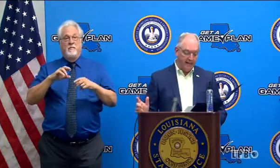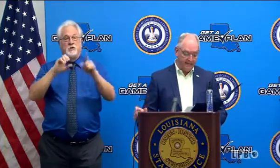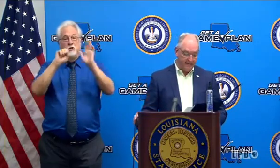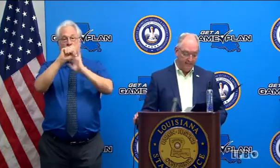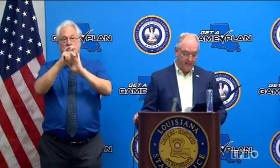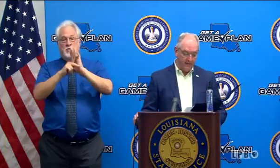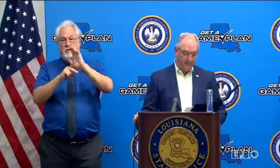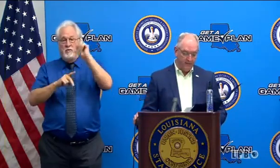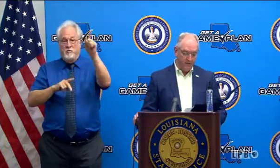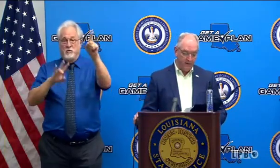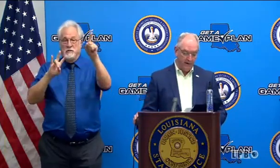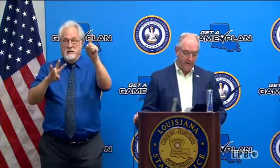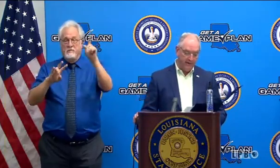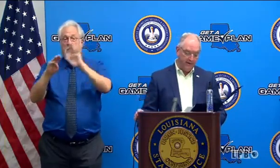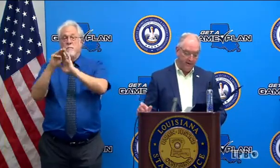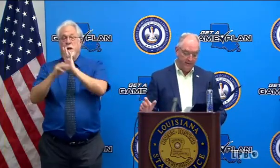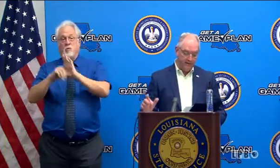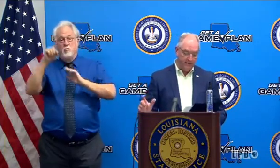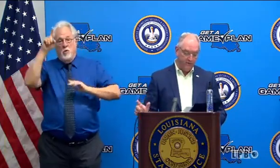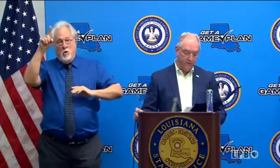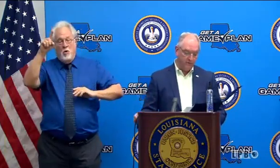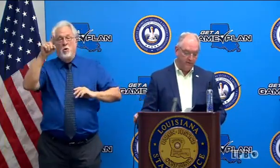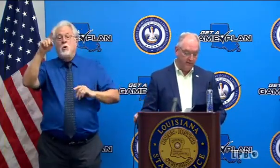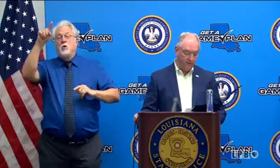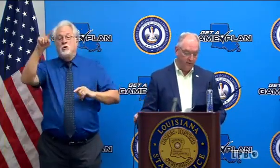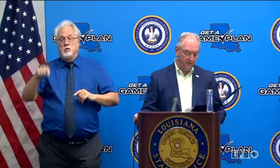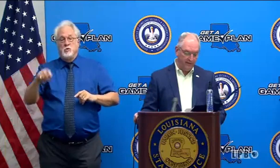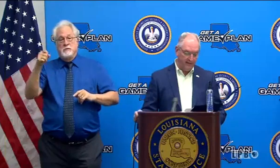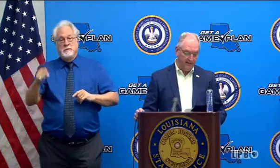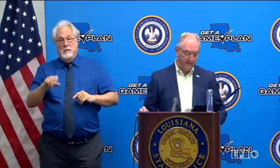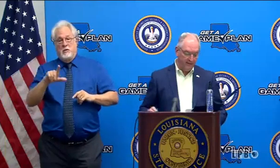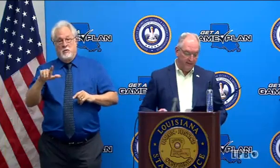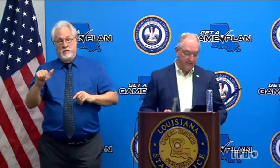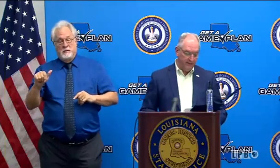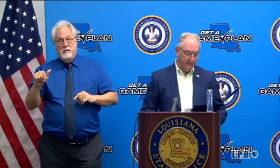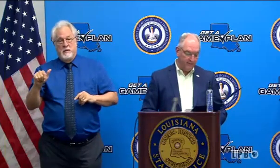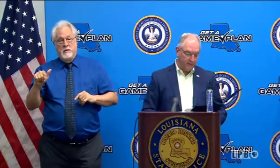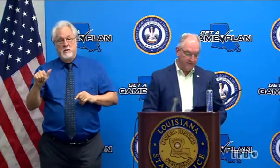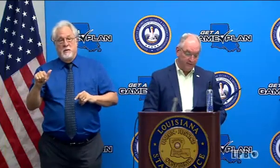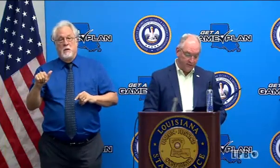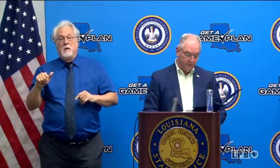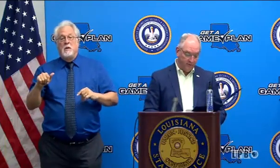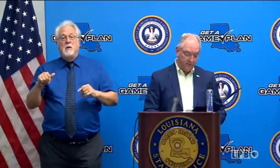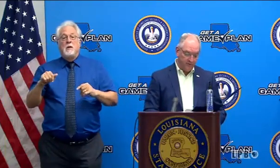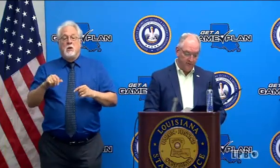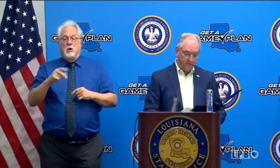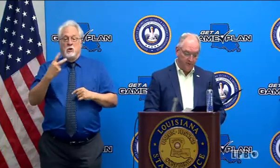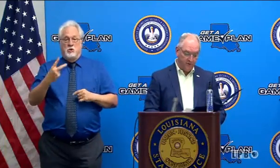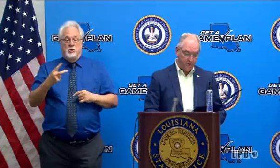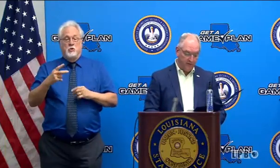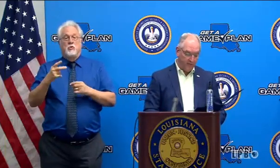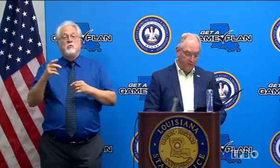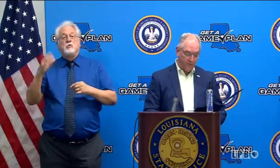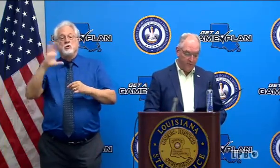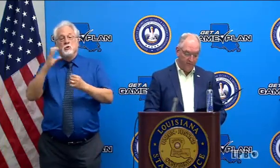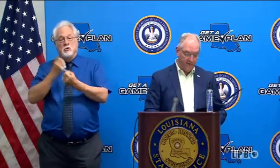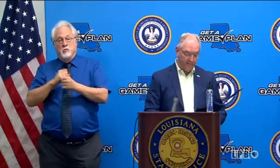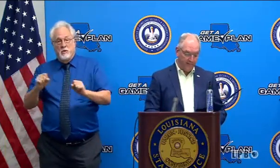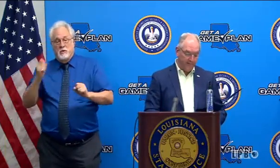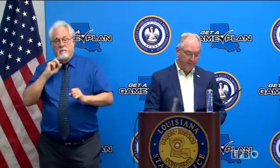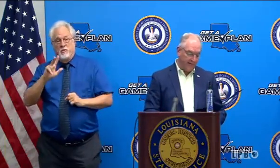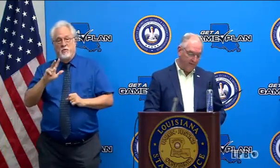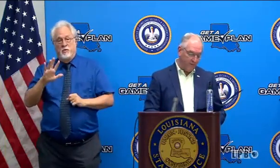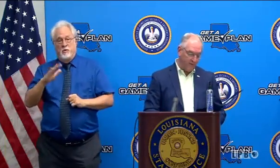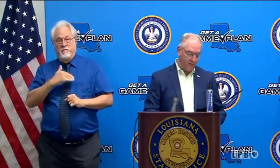Shreveport and 8 in the Monroe area down towards South Louisiana, comprising 2 urban search and rescue teams with